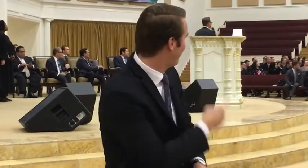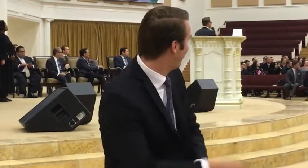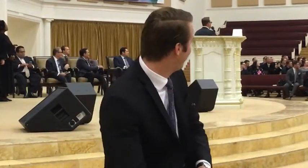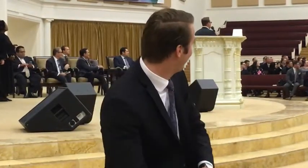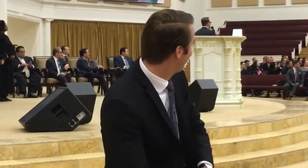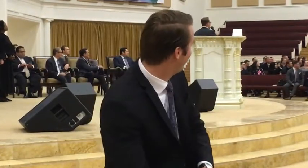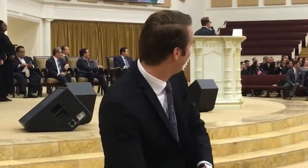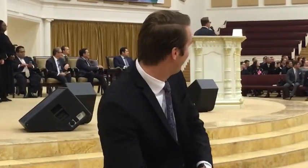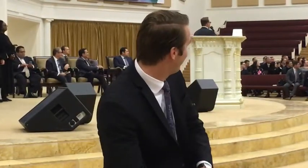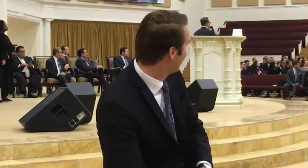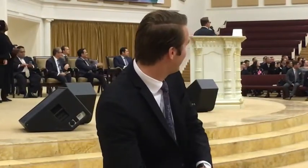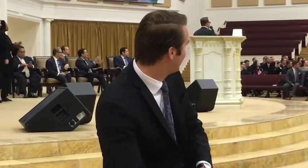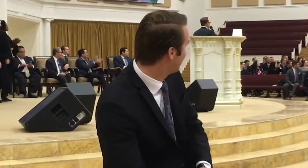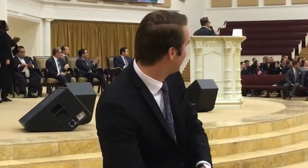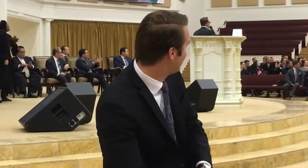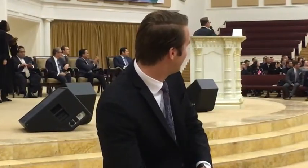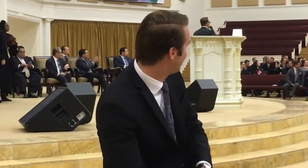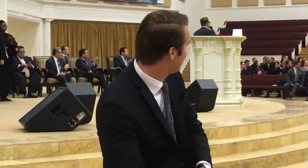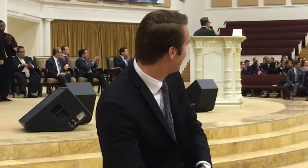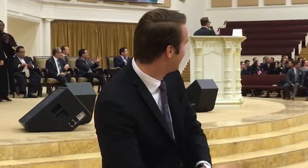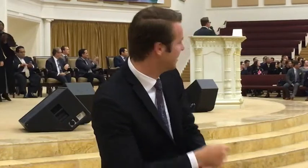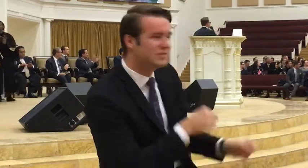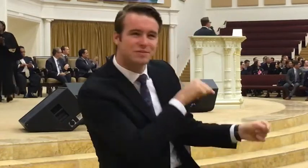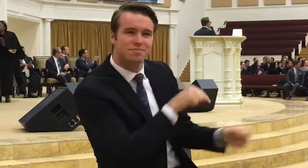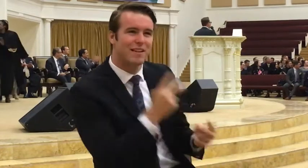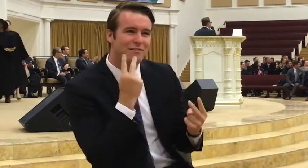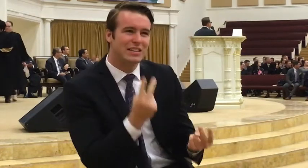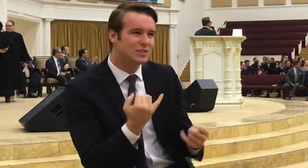Samil, give them a big hand. Glad they're back visiting today.